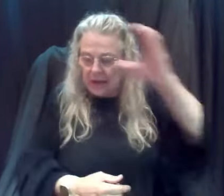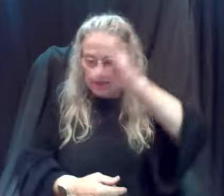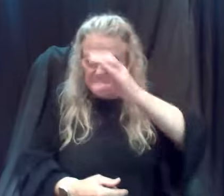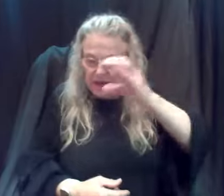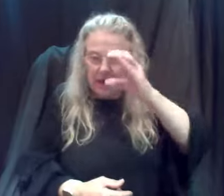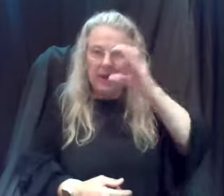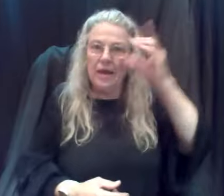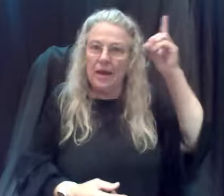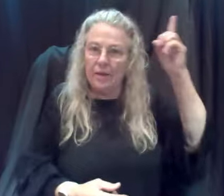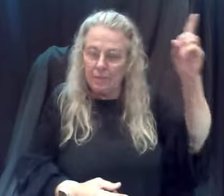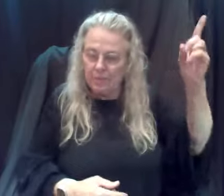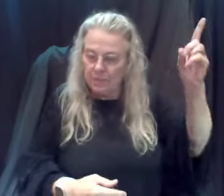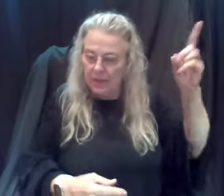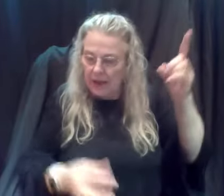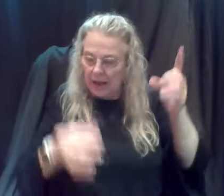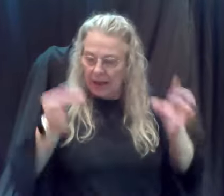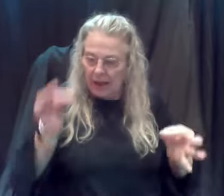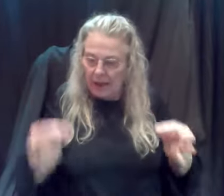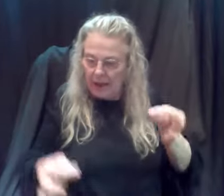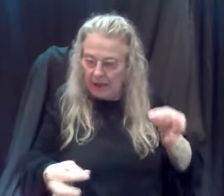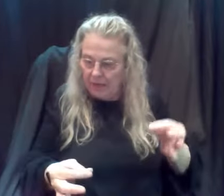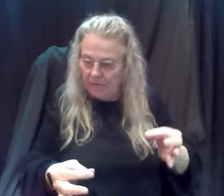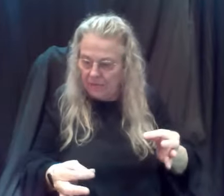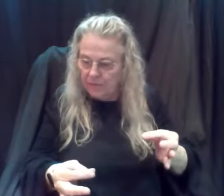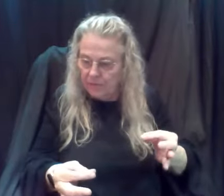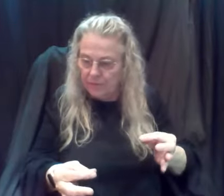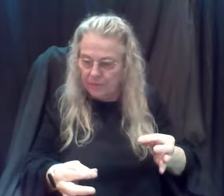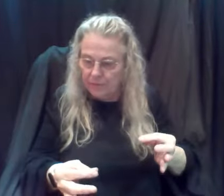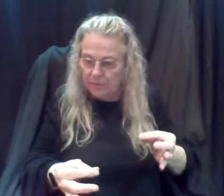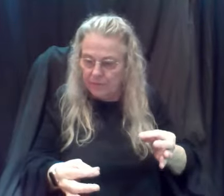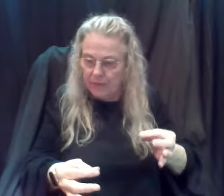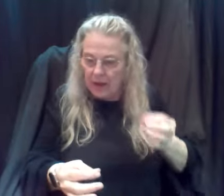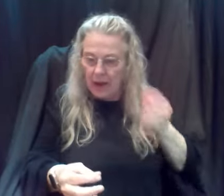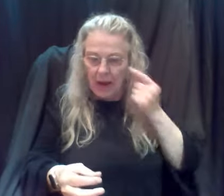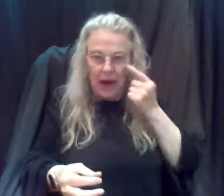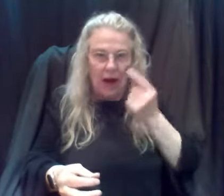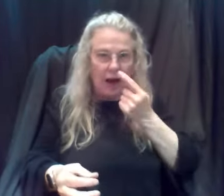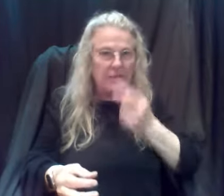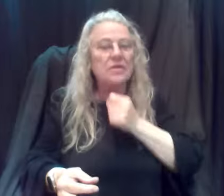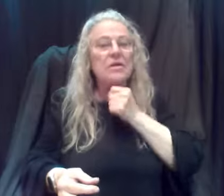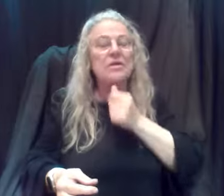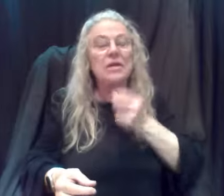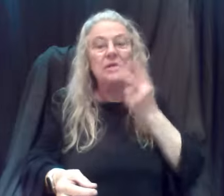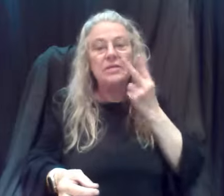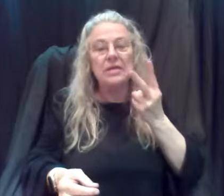Seek him if eyes not see.